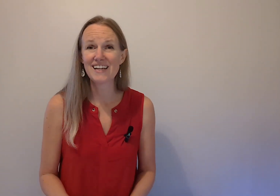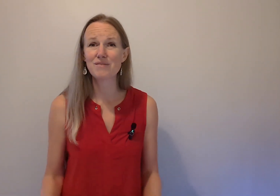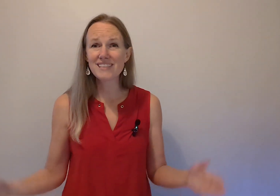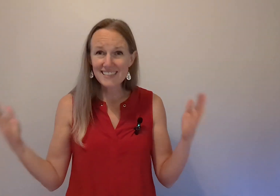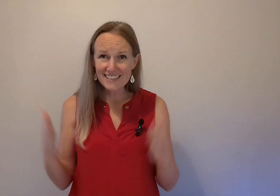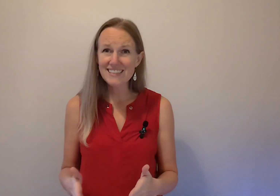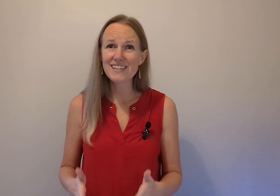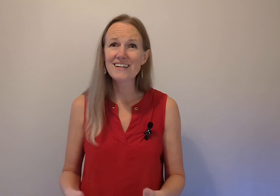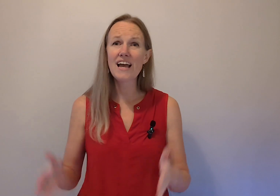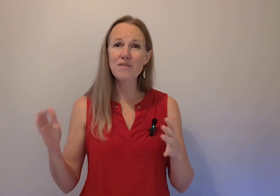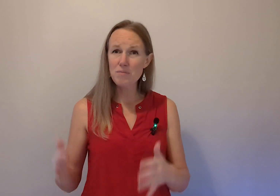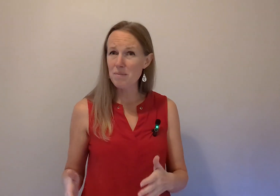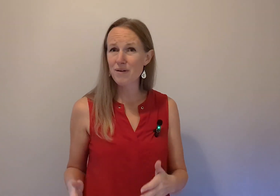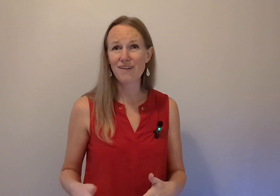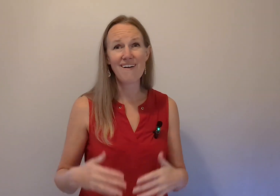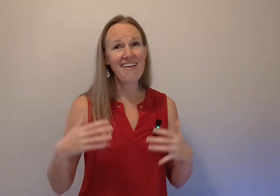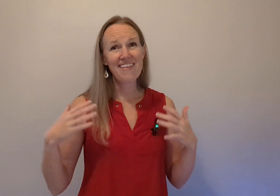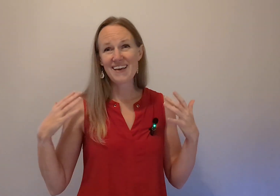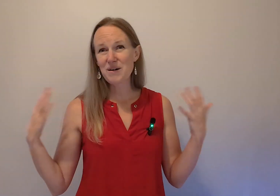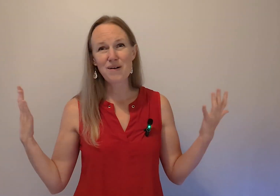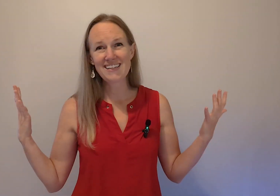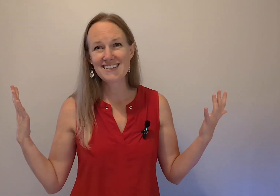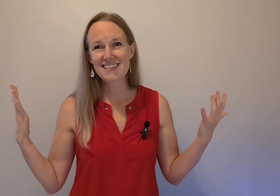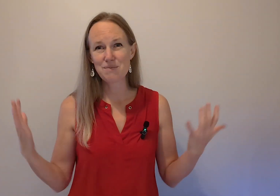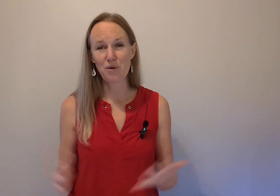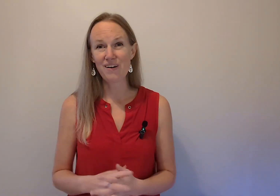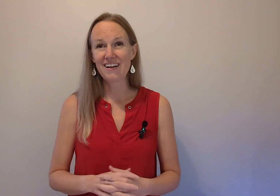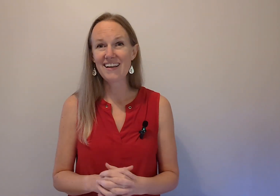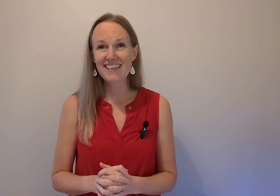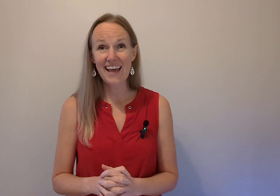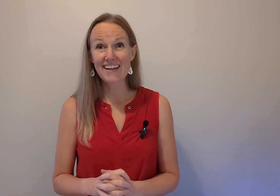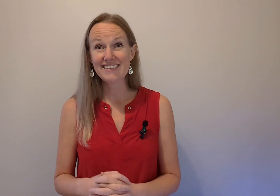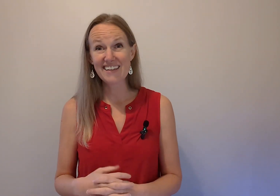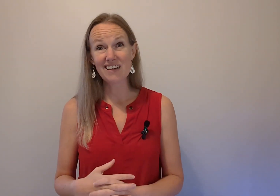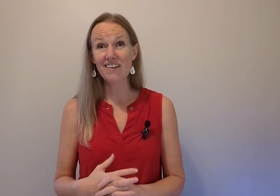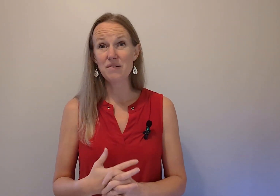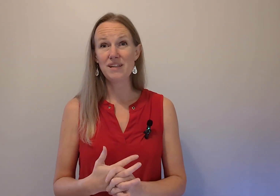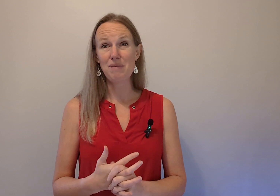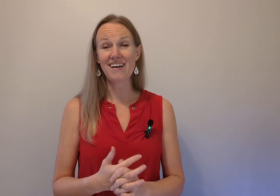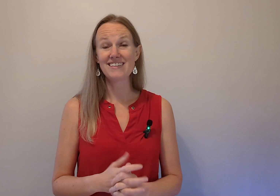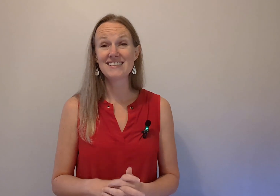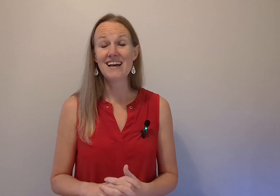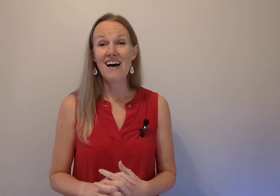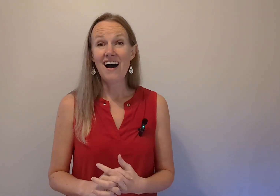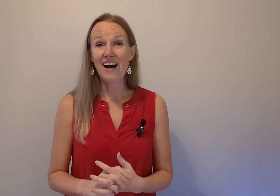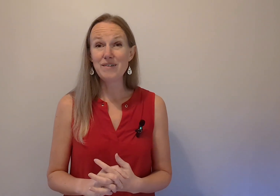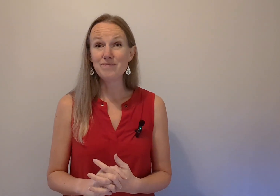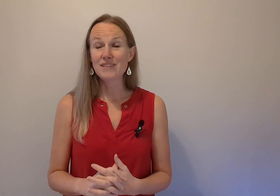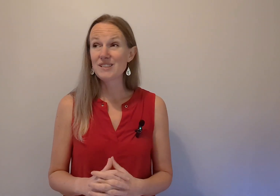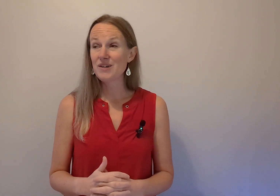of recenter and remember that Christ is born. And in the end, that's all that really matters. So